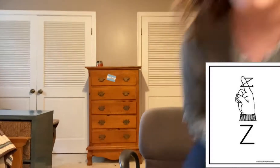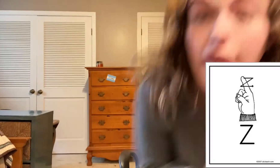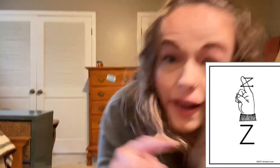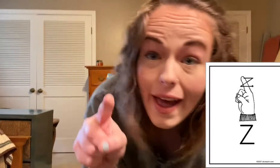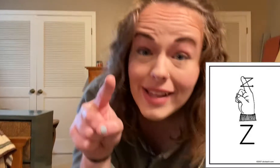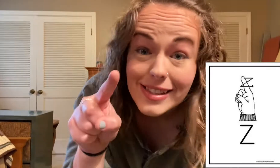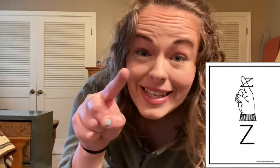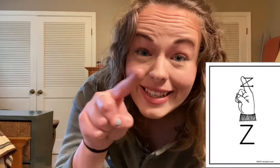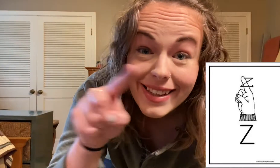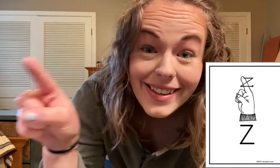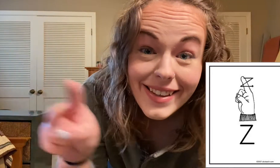and Z.